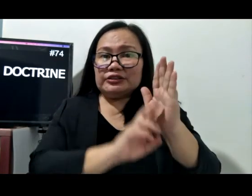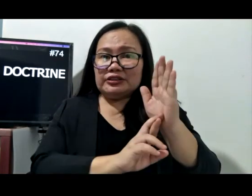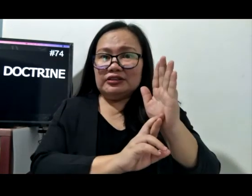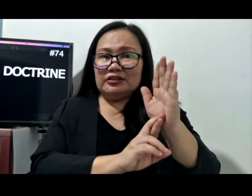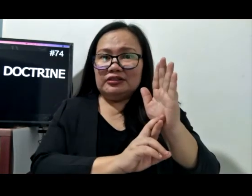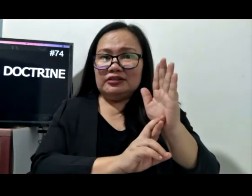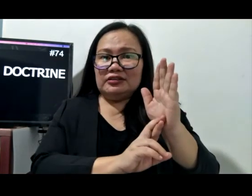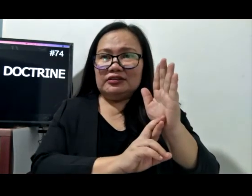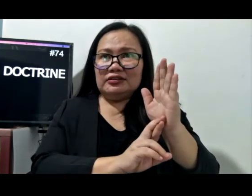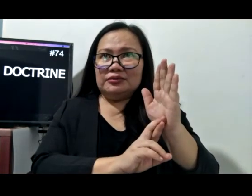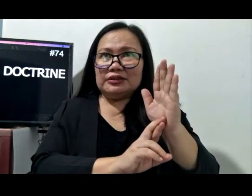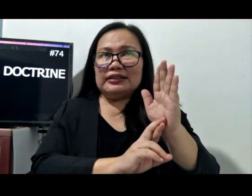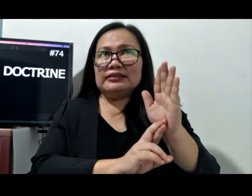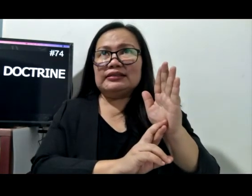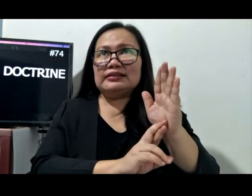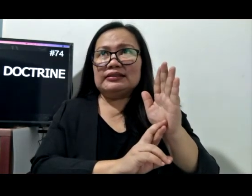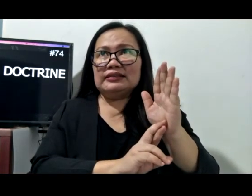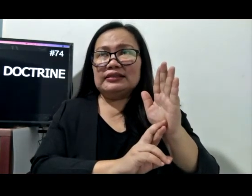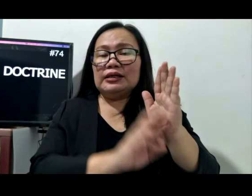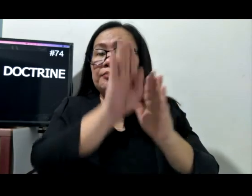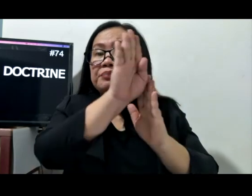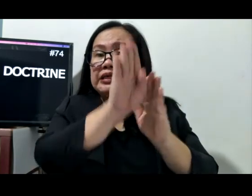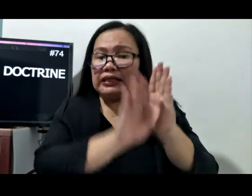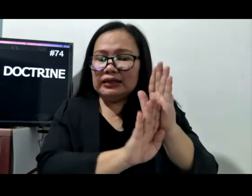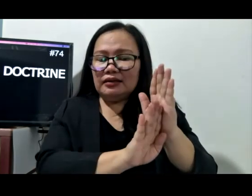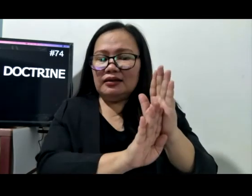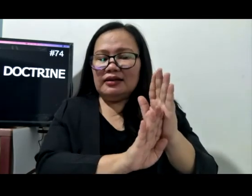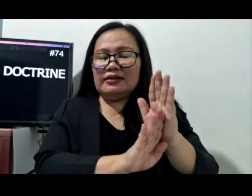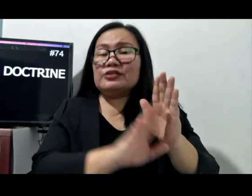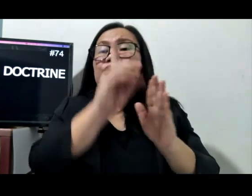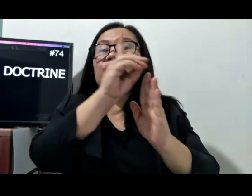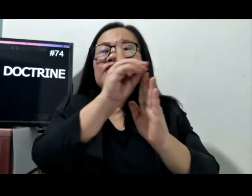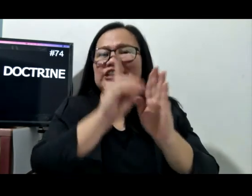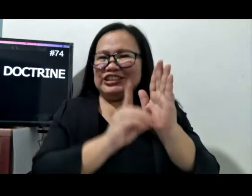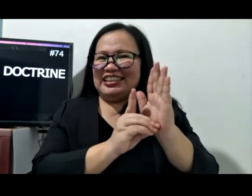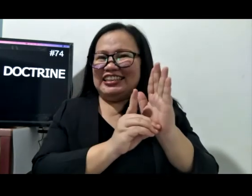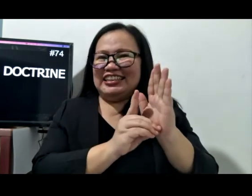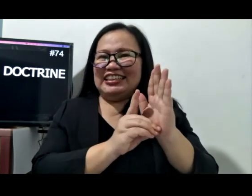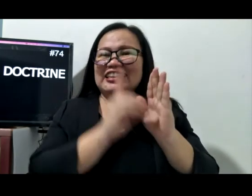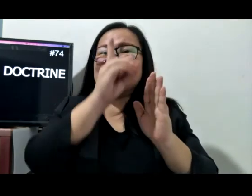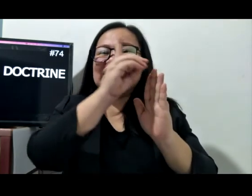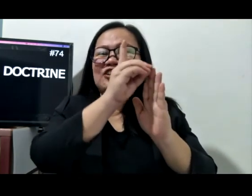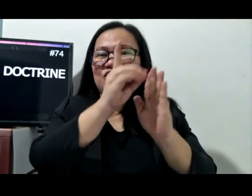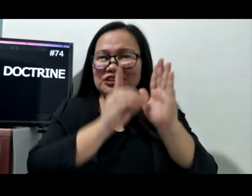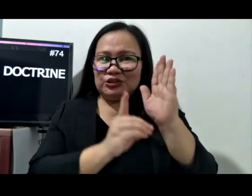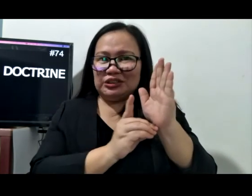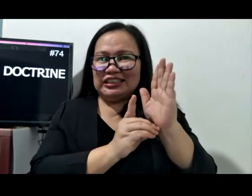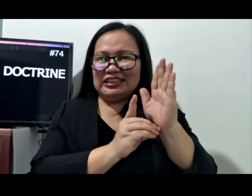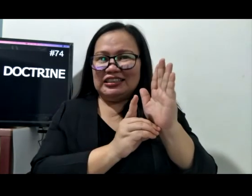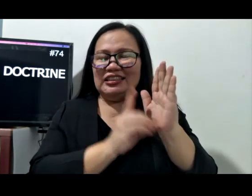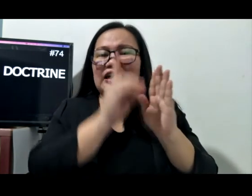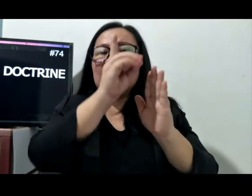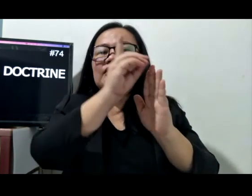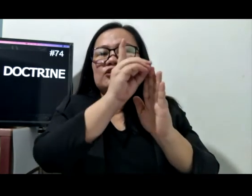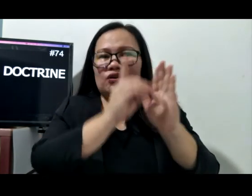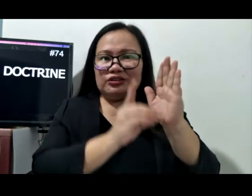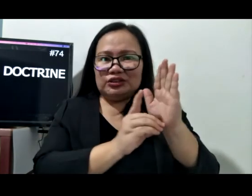charter, what else? Bill. So doctrine. Doctrine. Doctrine.